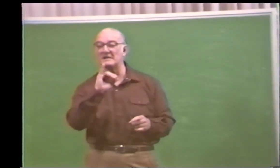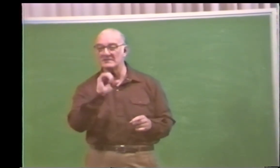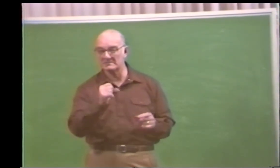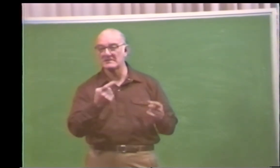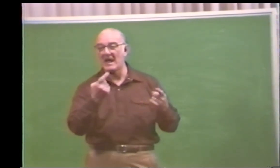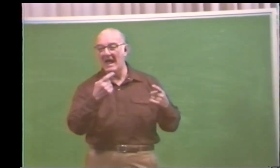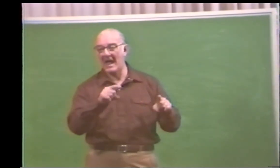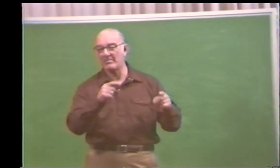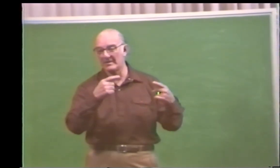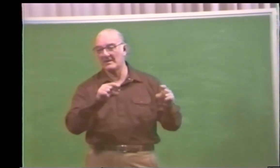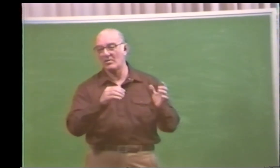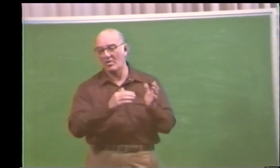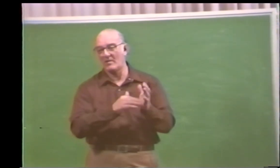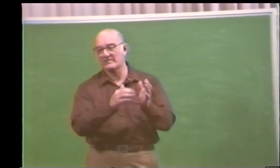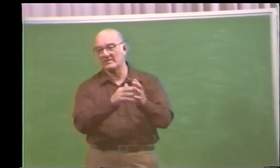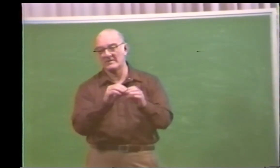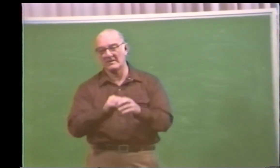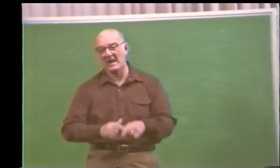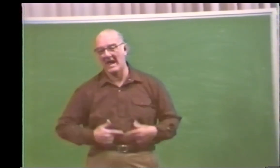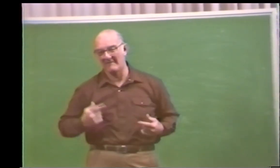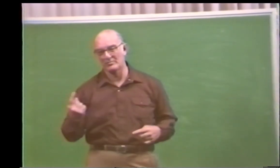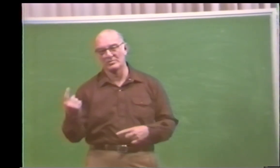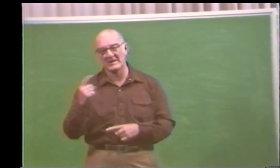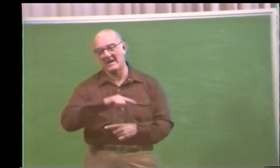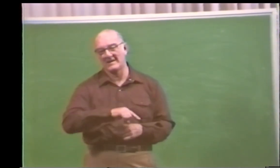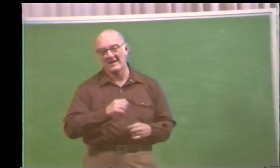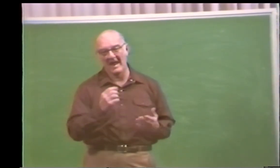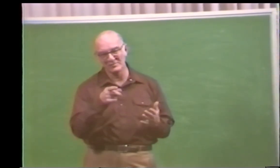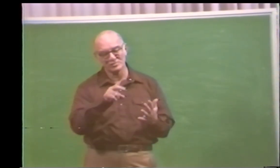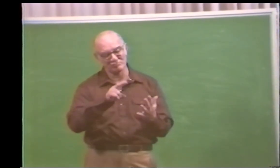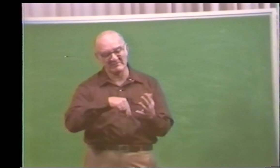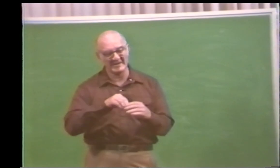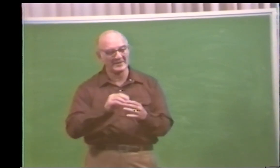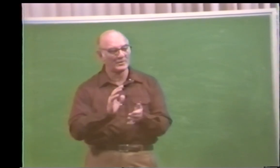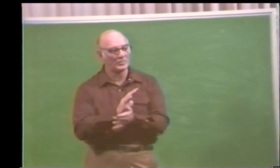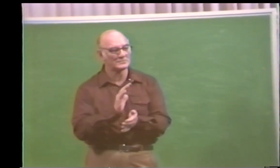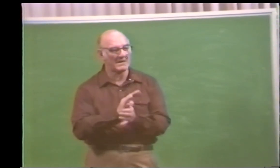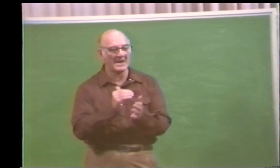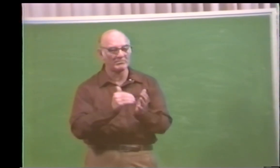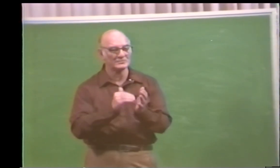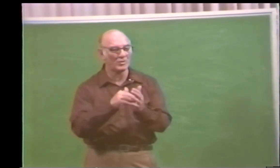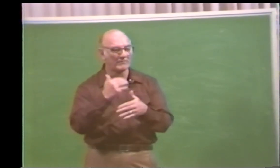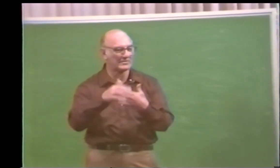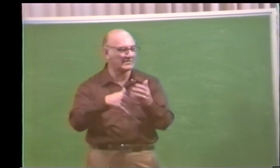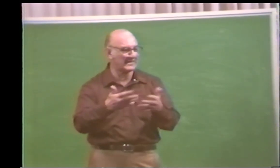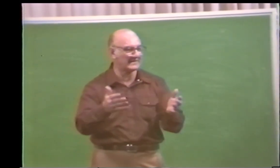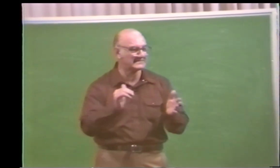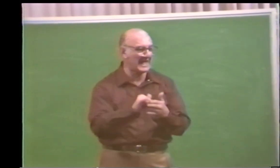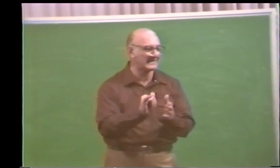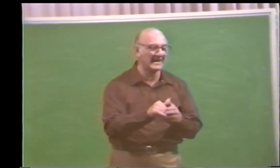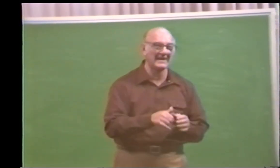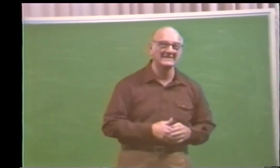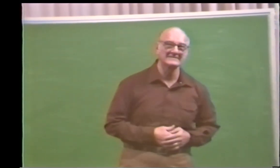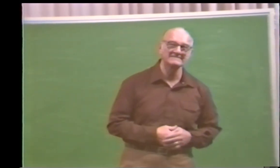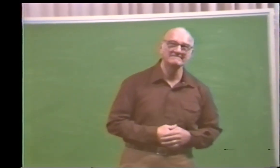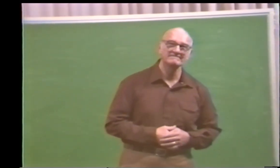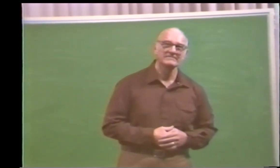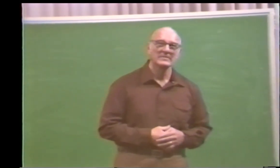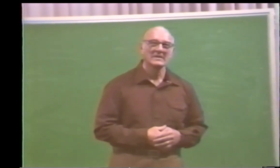is happening often in life today, as we read in the newspapers often, things like that.